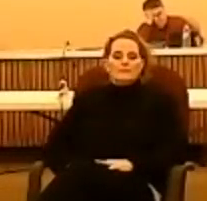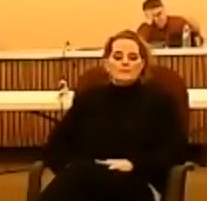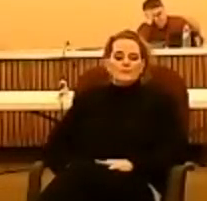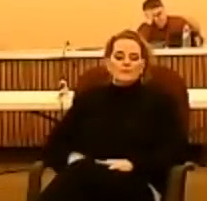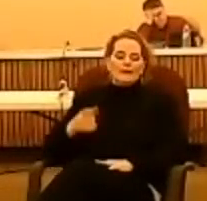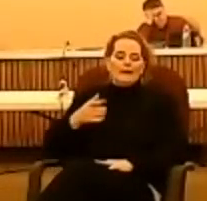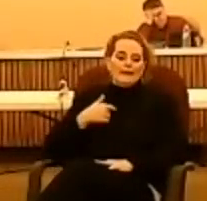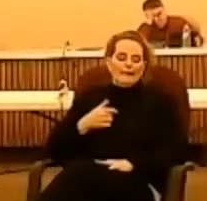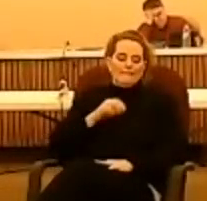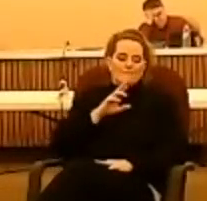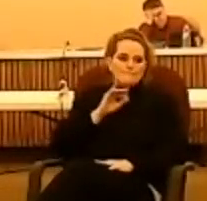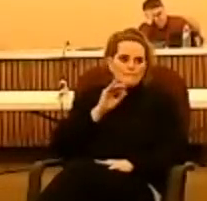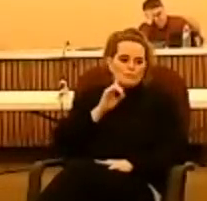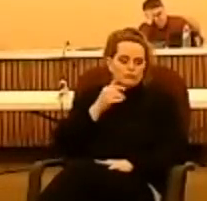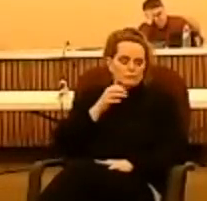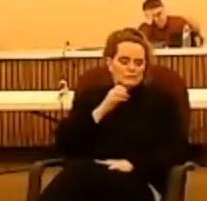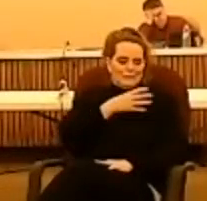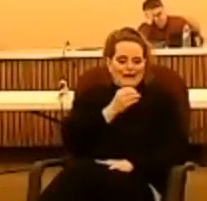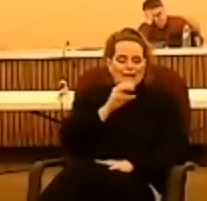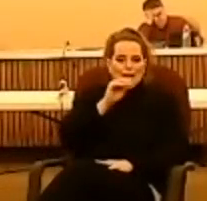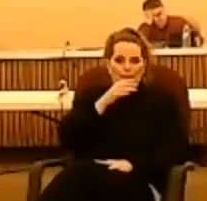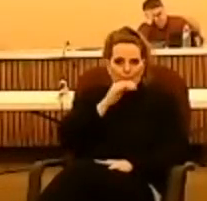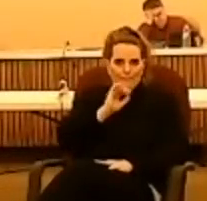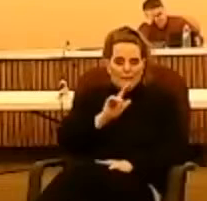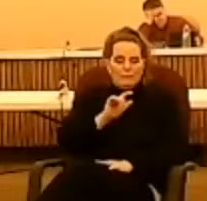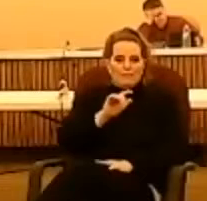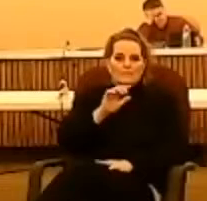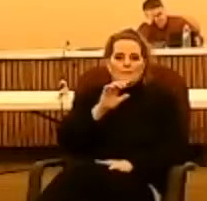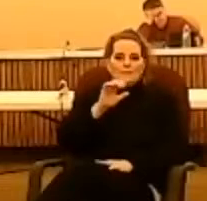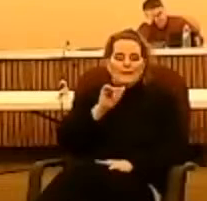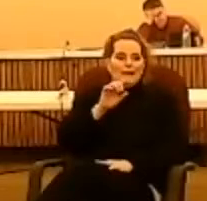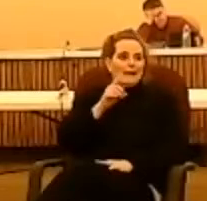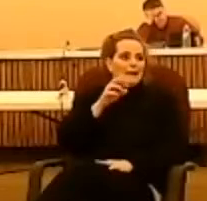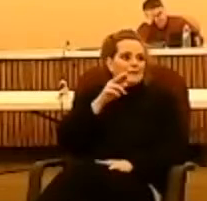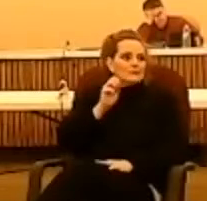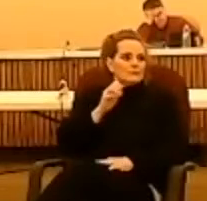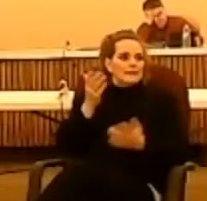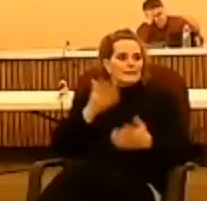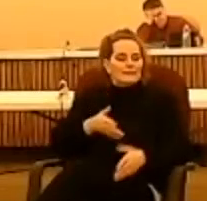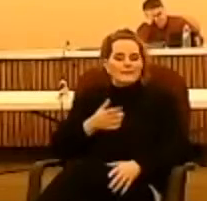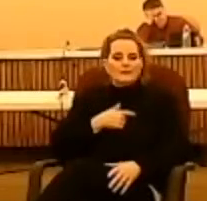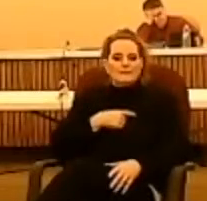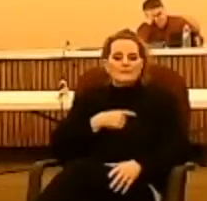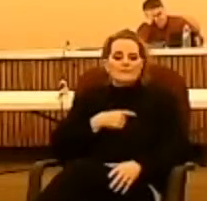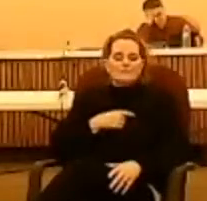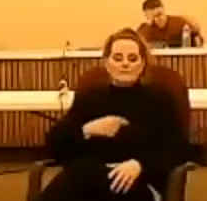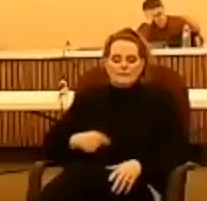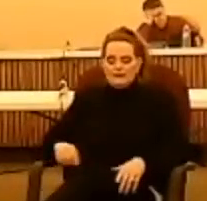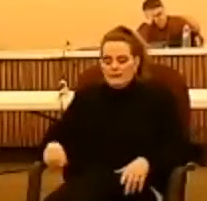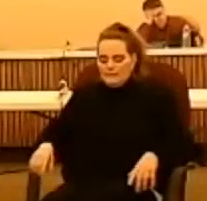and Michael Andre here. Give me just a second, guys.